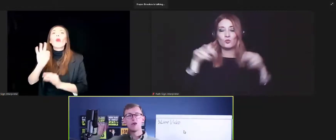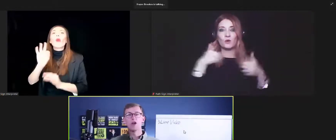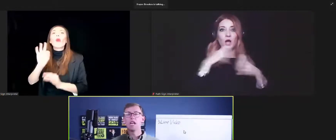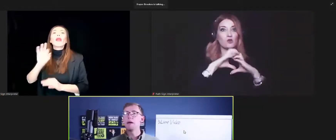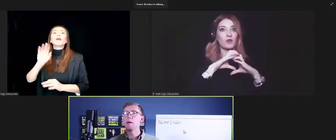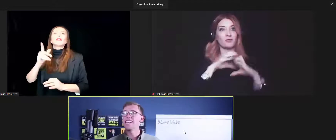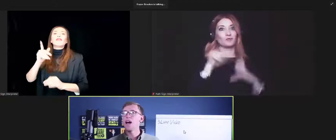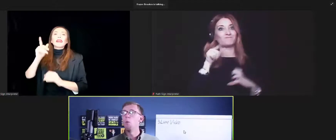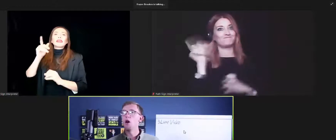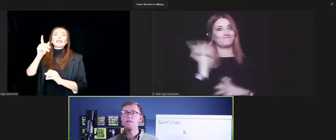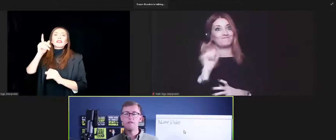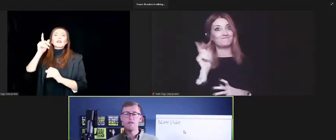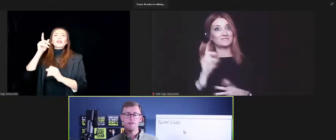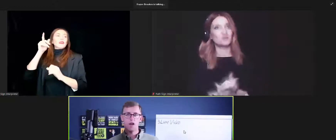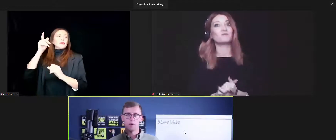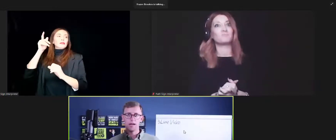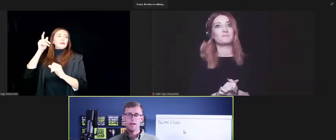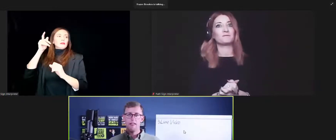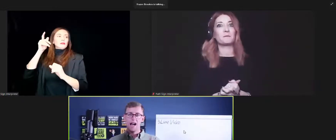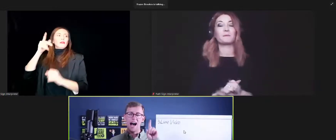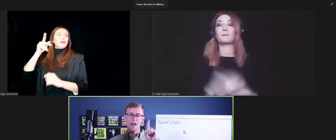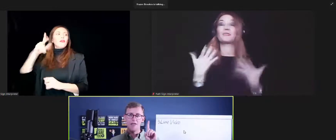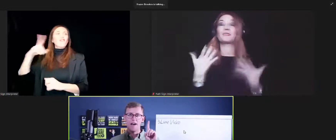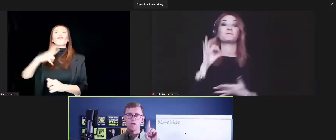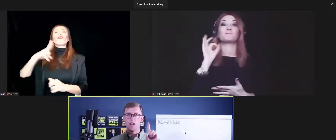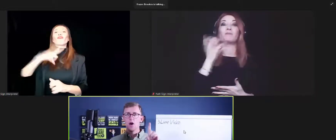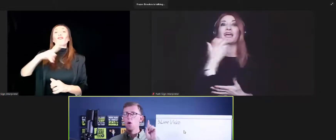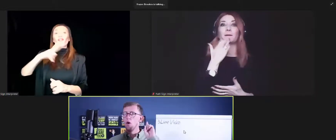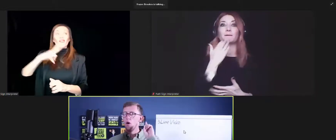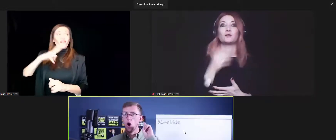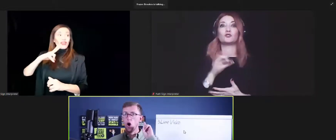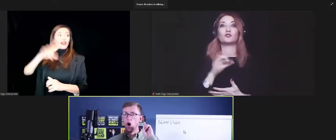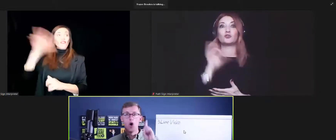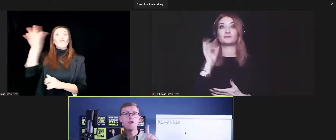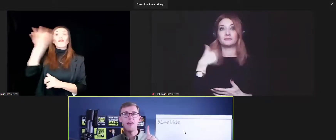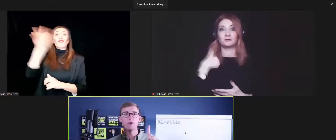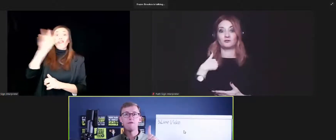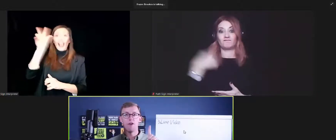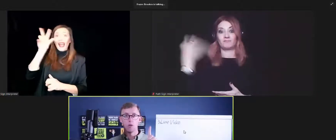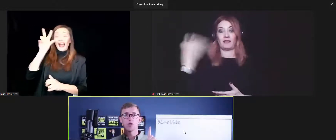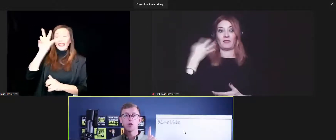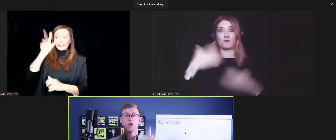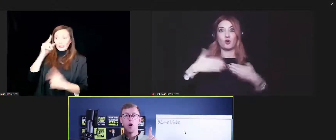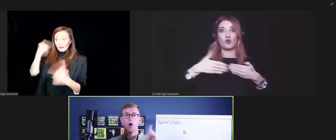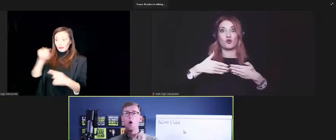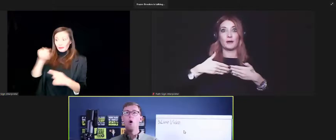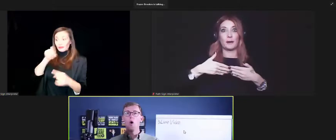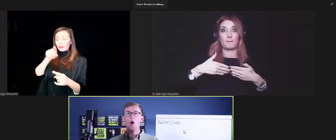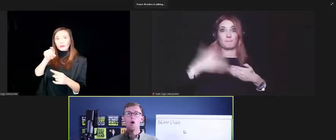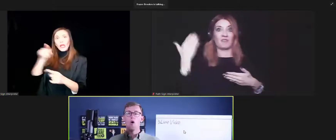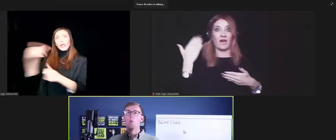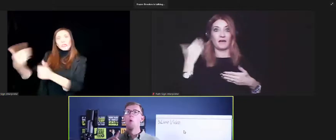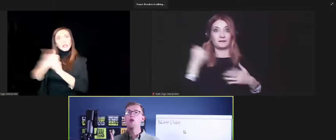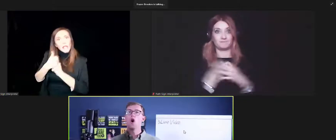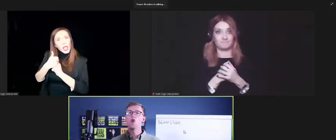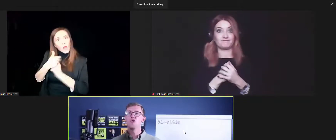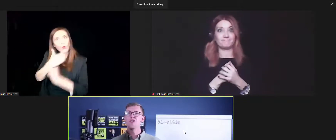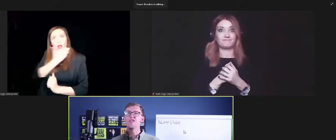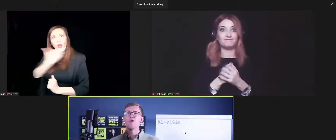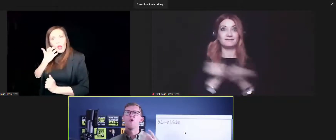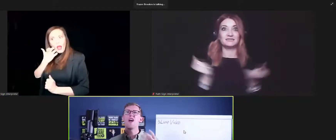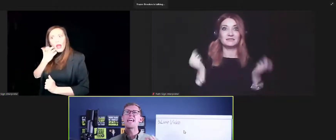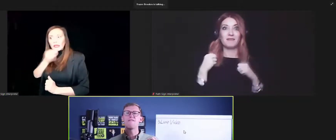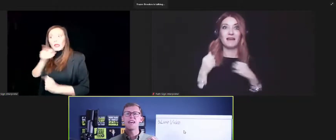and you're going to be able to get one of the following. Either 100,000 followers or